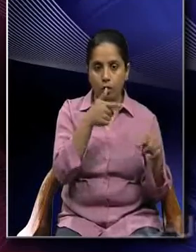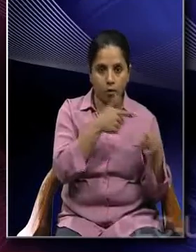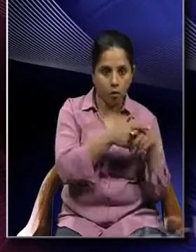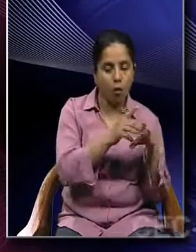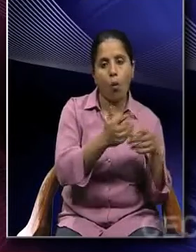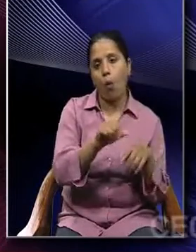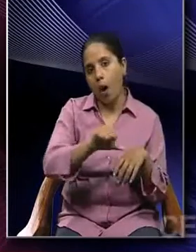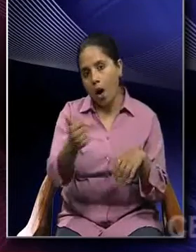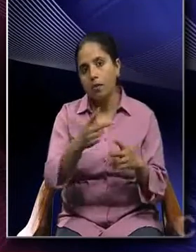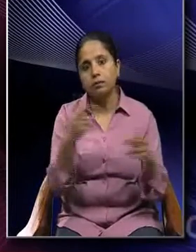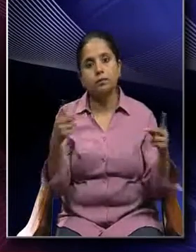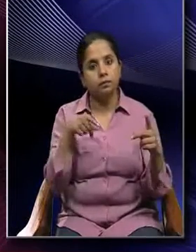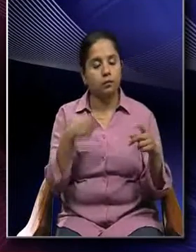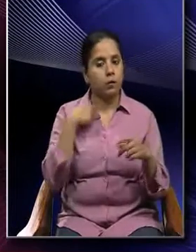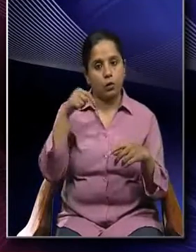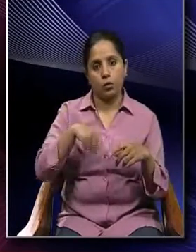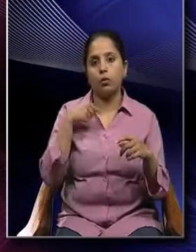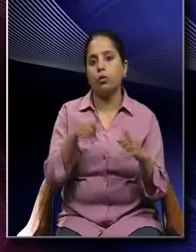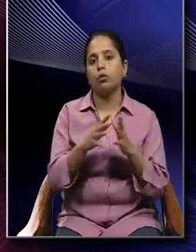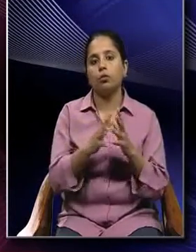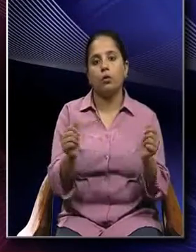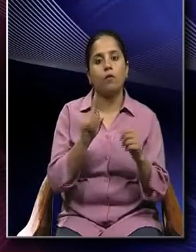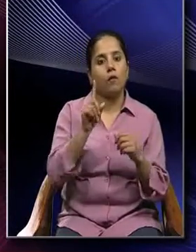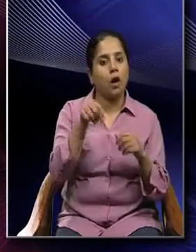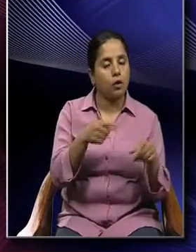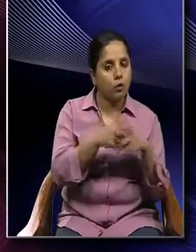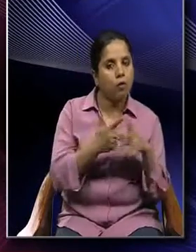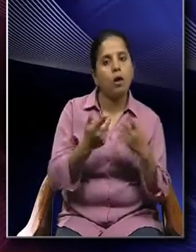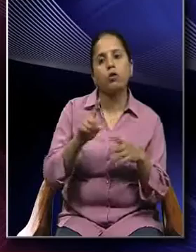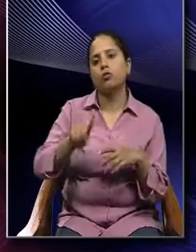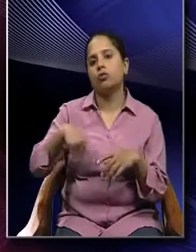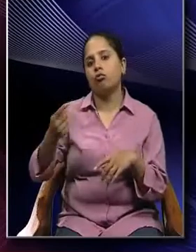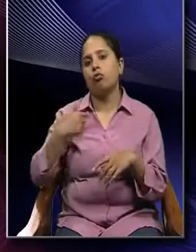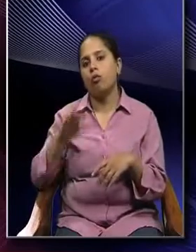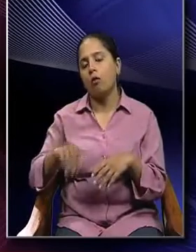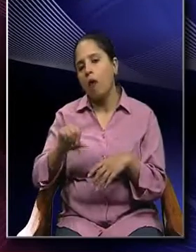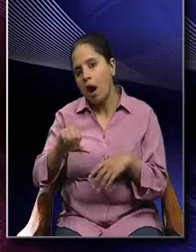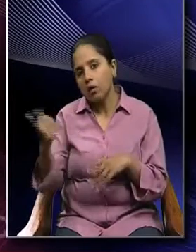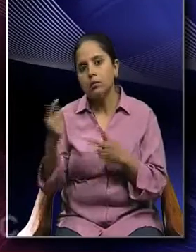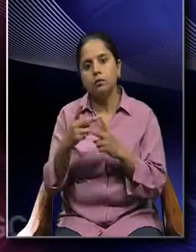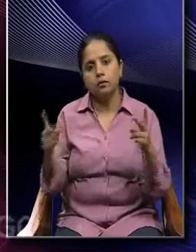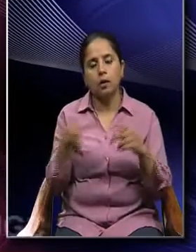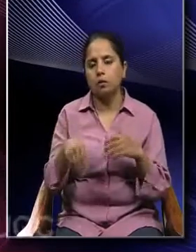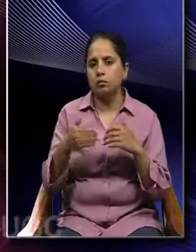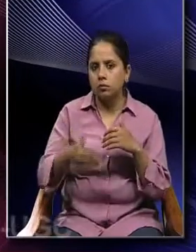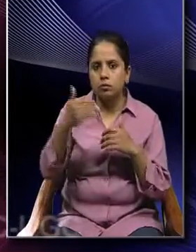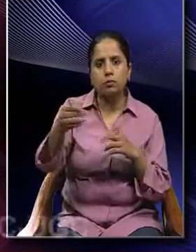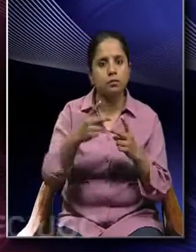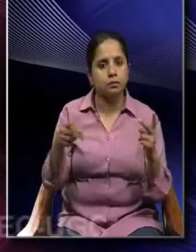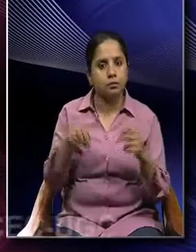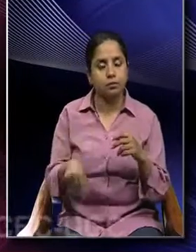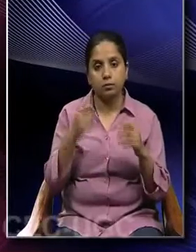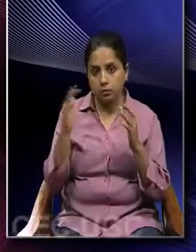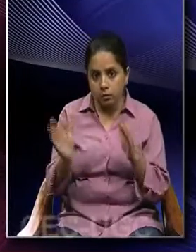other. Today I am resolving one conflict, tomorrow I am dealing with another one, and so on. So the series